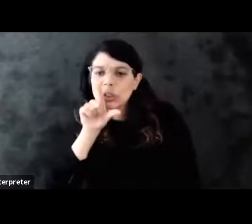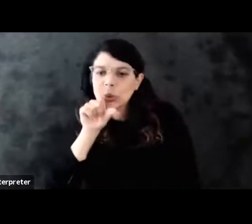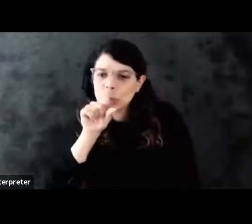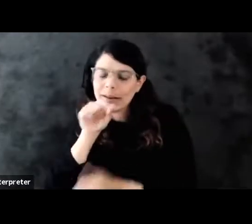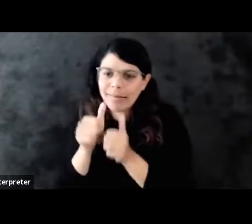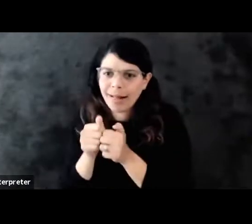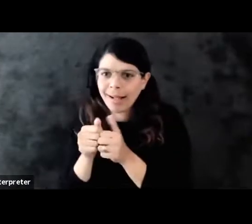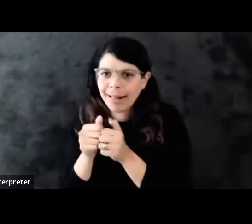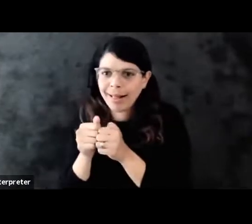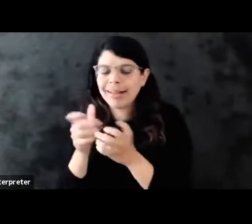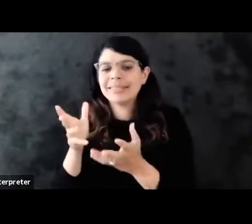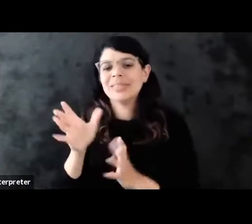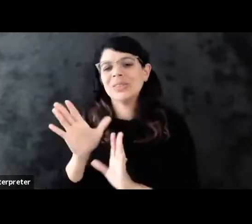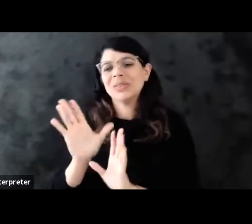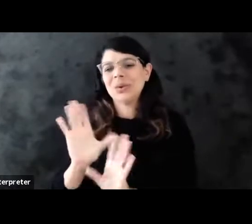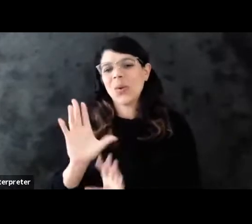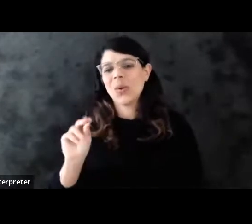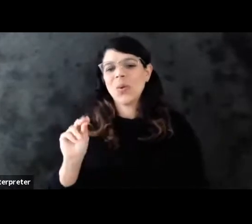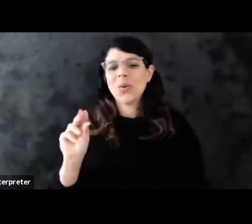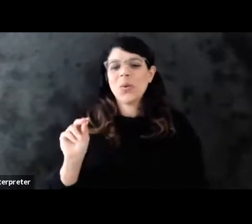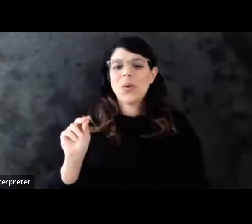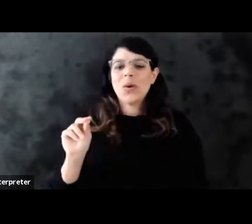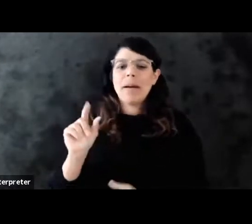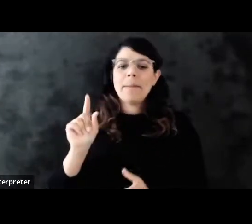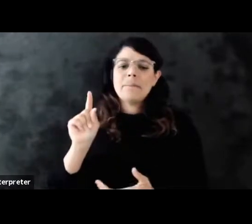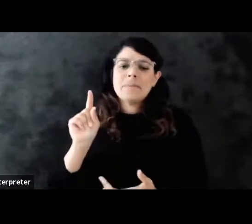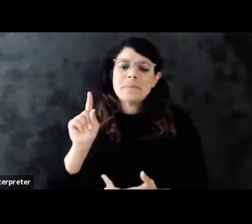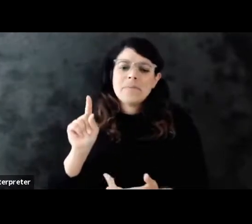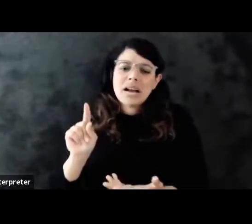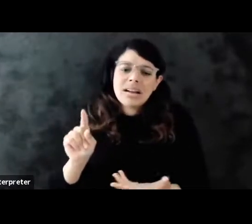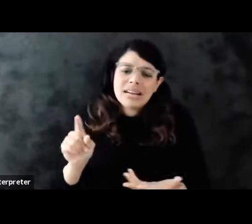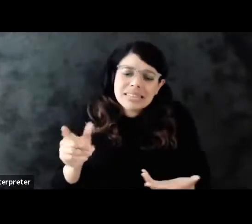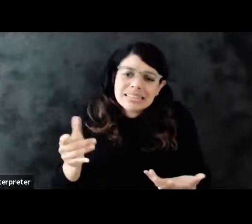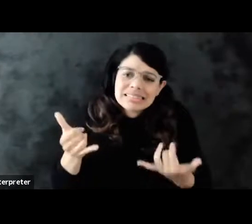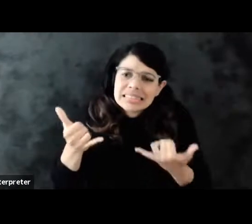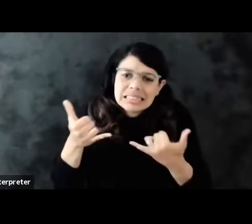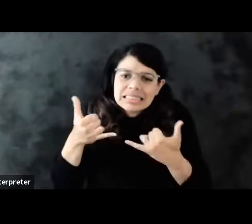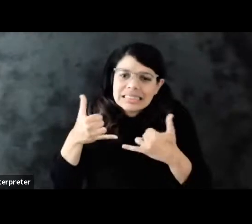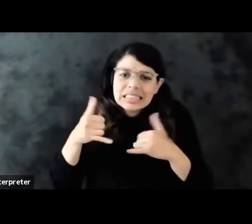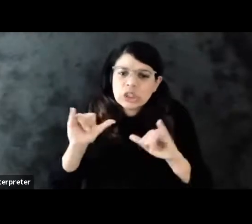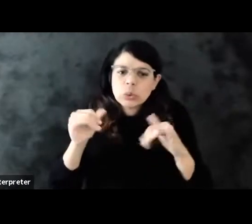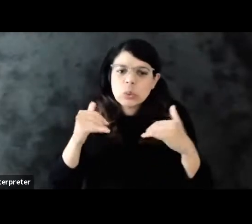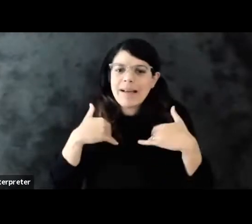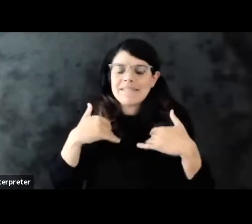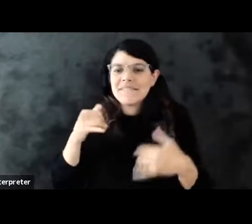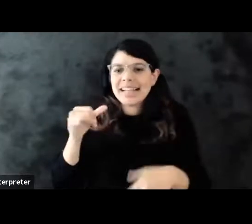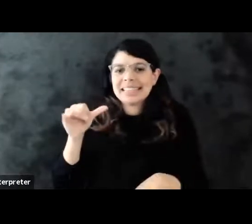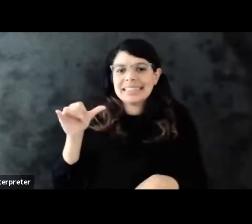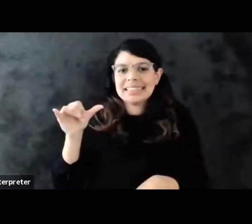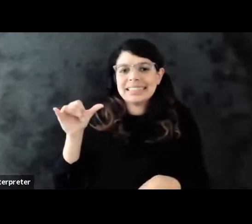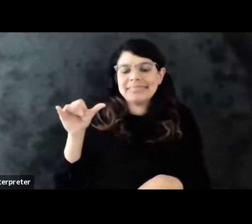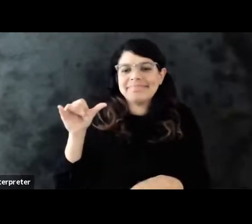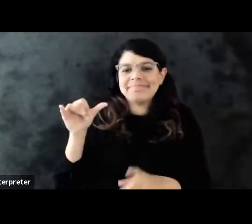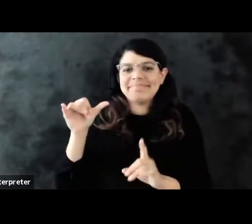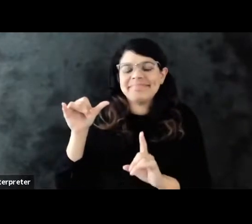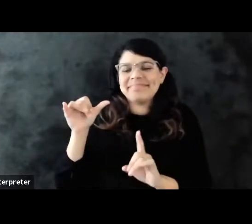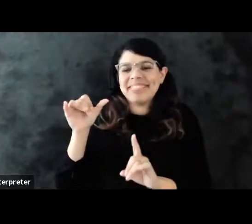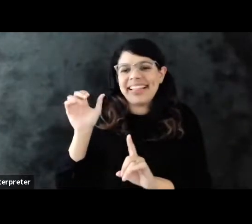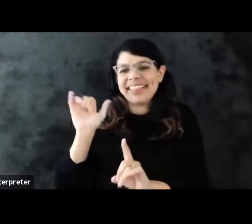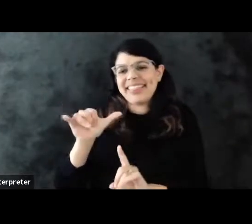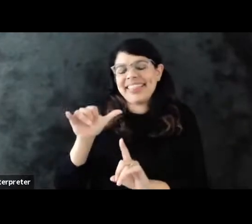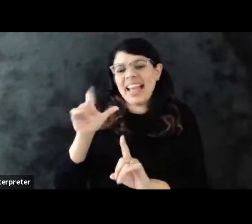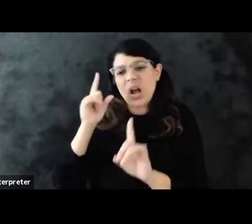the same goals that the Republicans are committed, and that is the rich and not the poor. Okay,